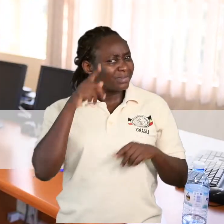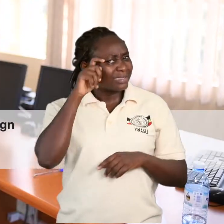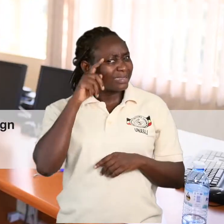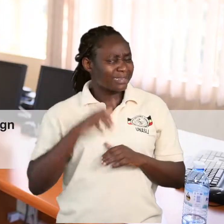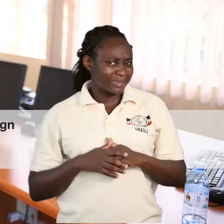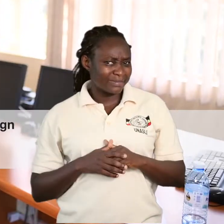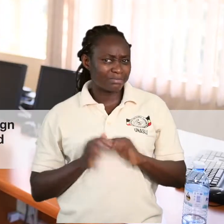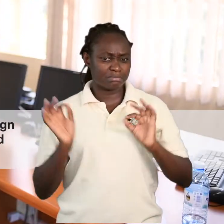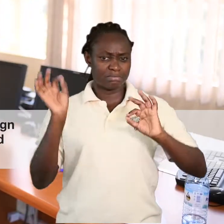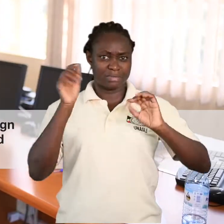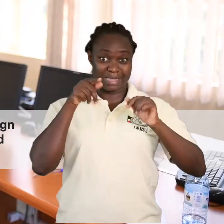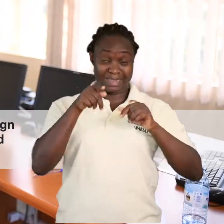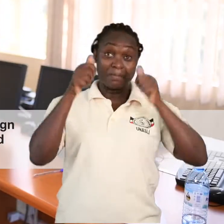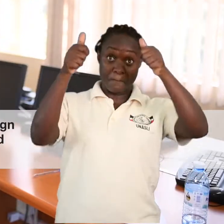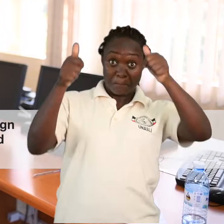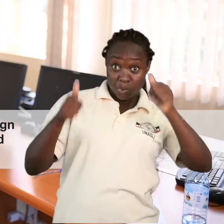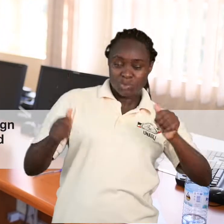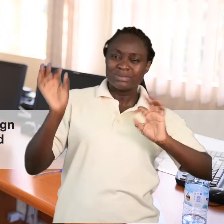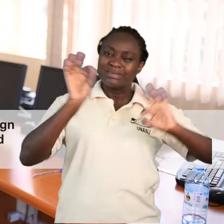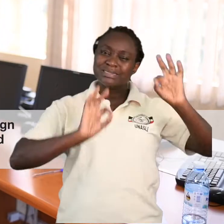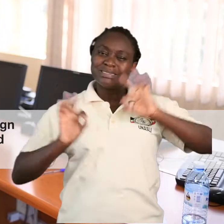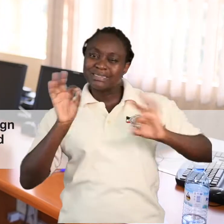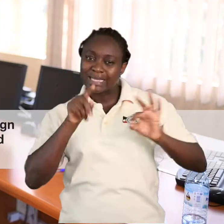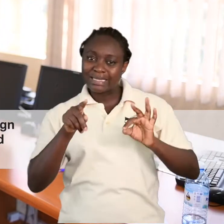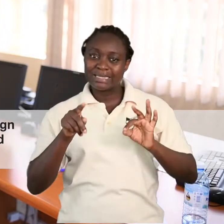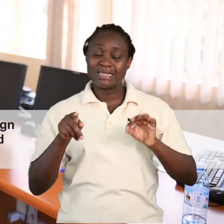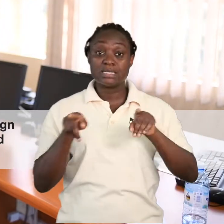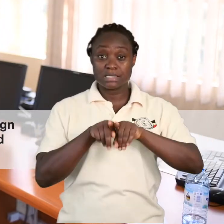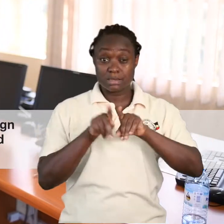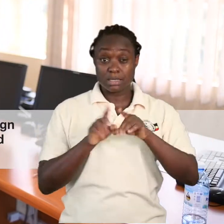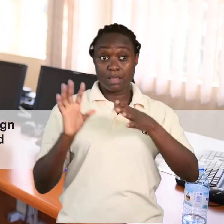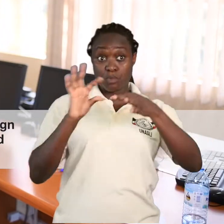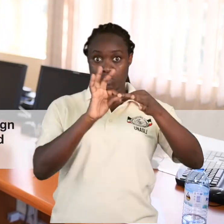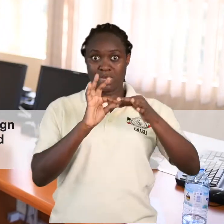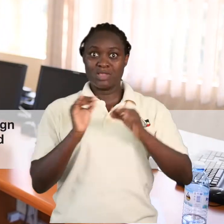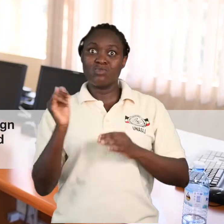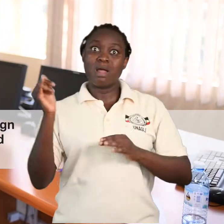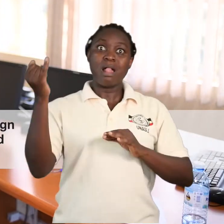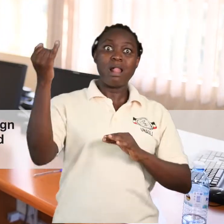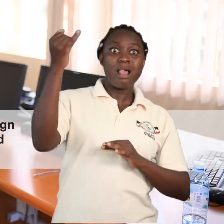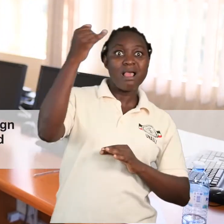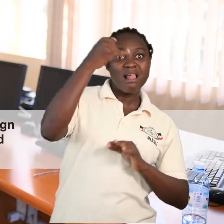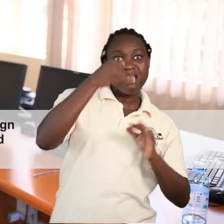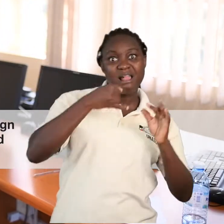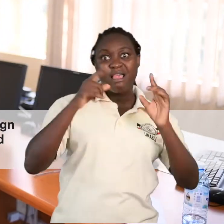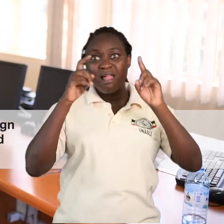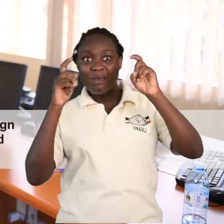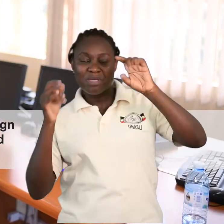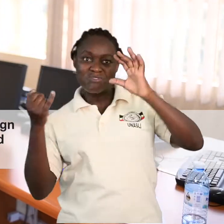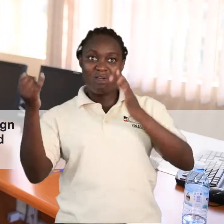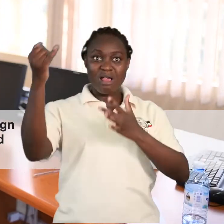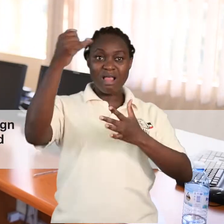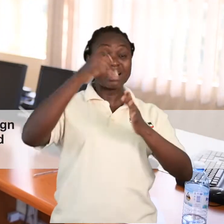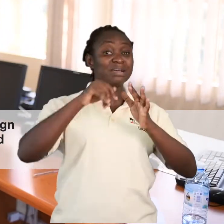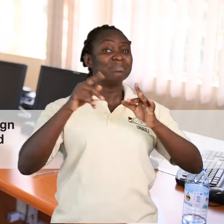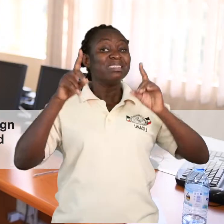Poster designing is part of graphic design, which is a broad area of